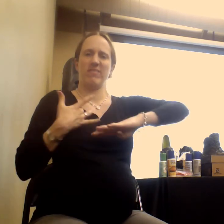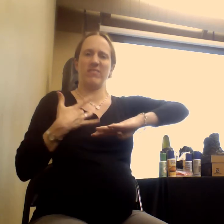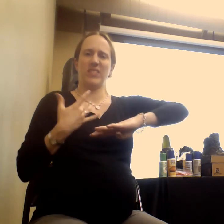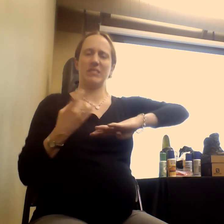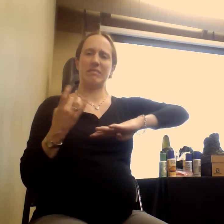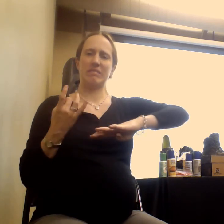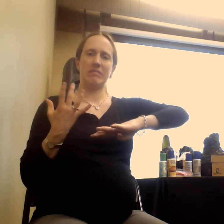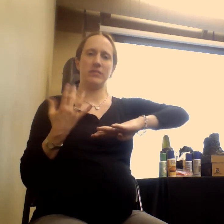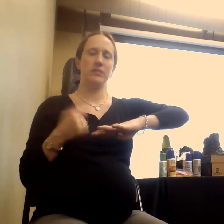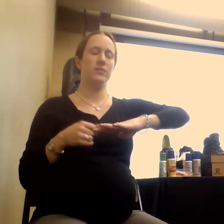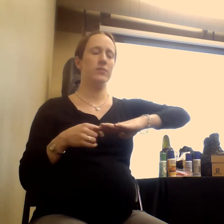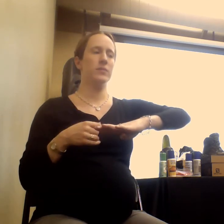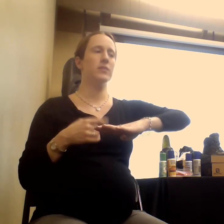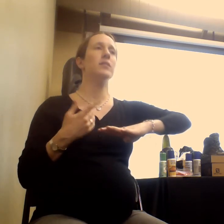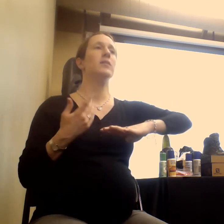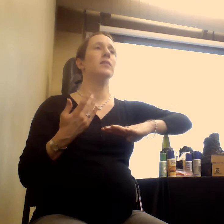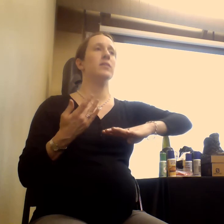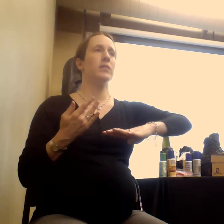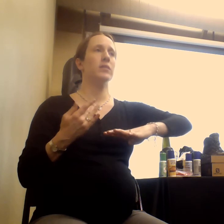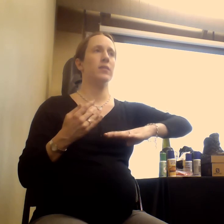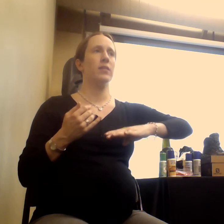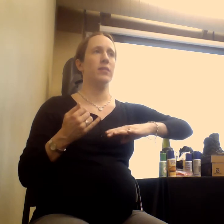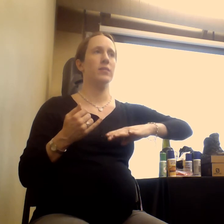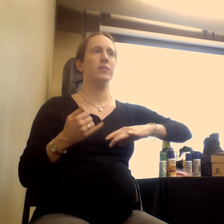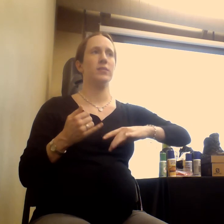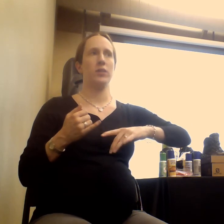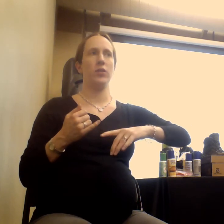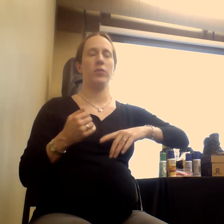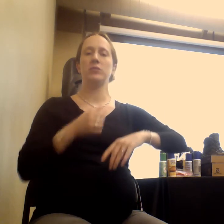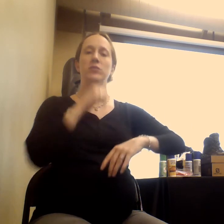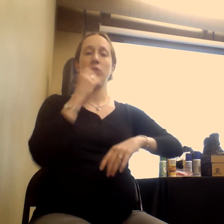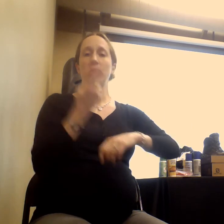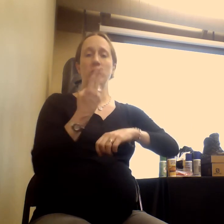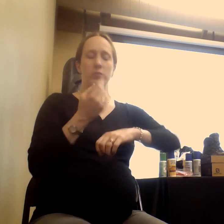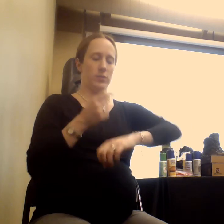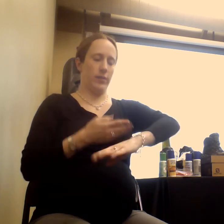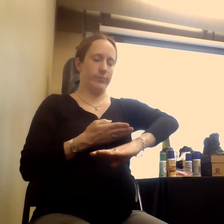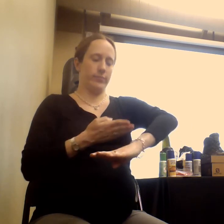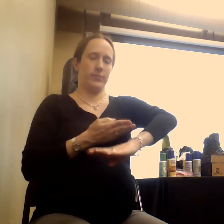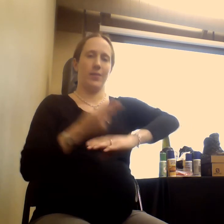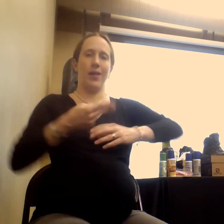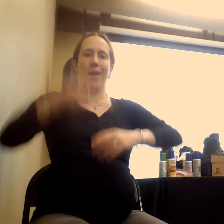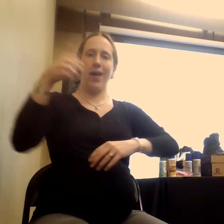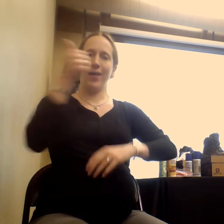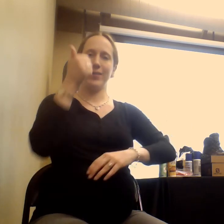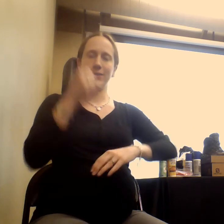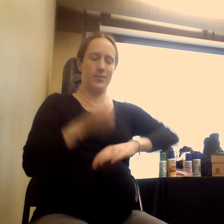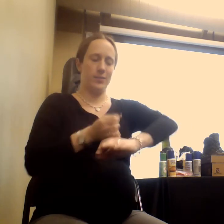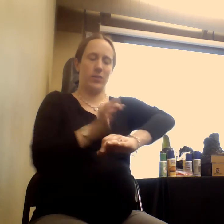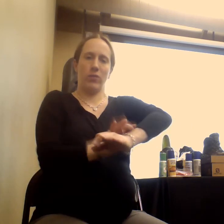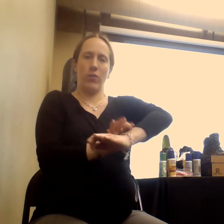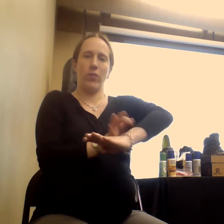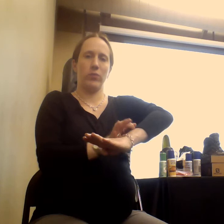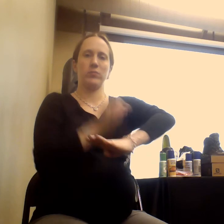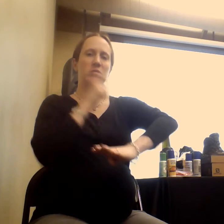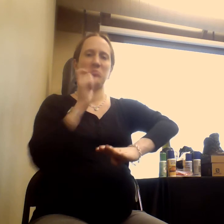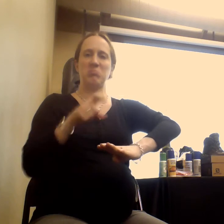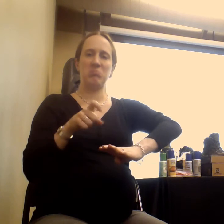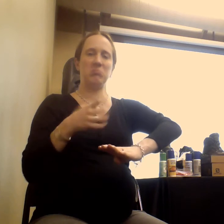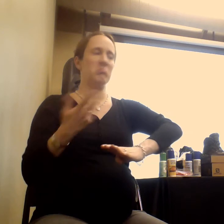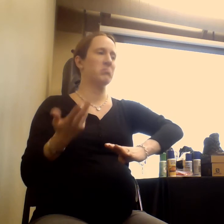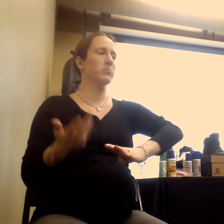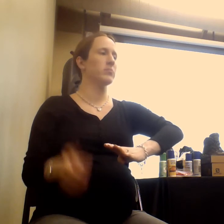loose. Just because there's eyelets doesn't mean you have to use them, okay? So the same smoothness that you want at the bottom is not crucial at the